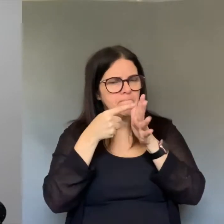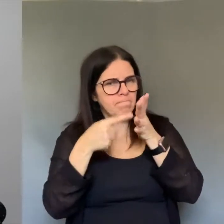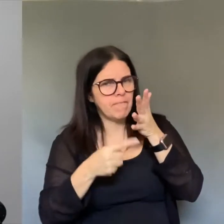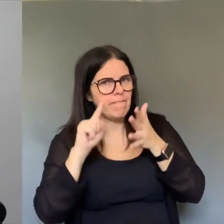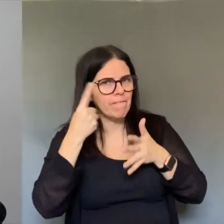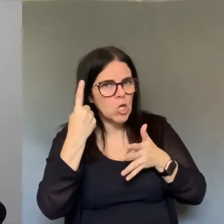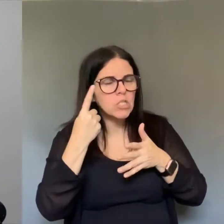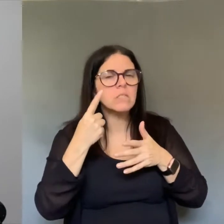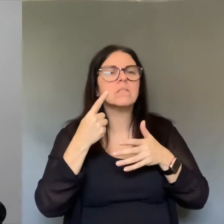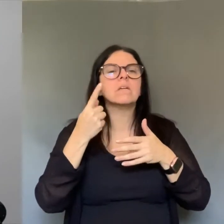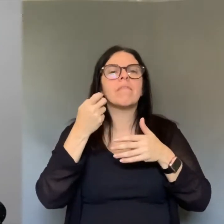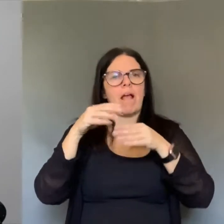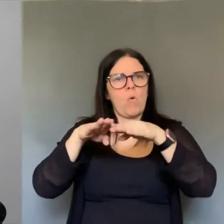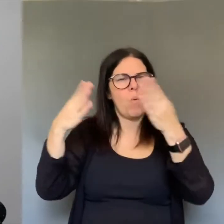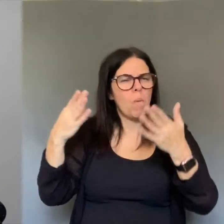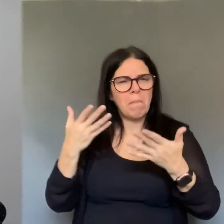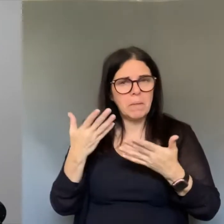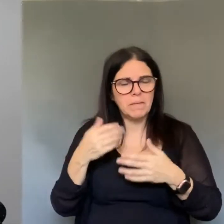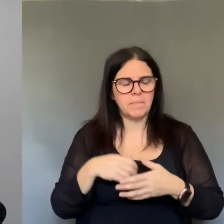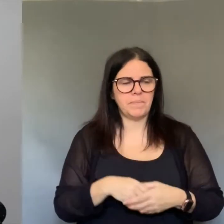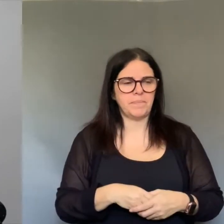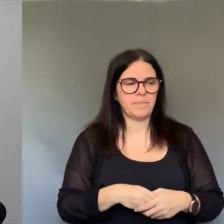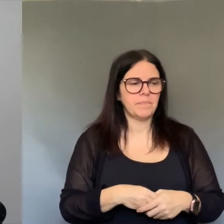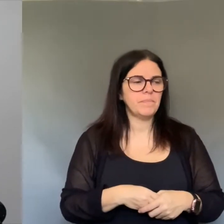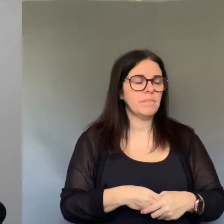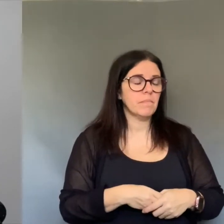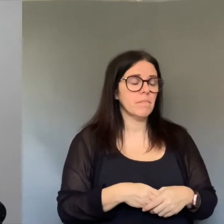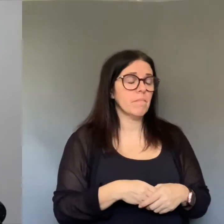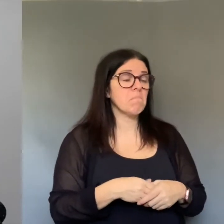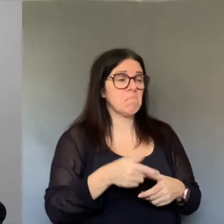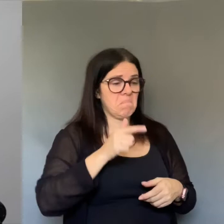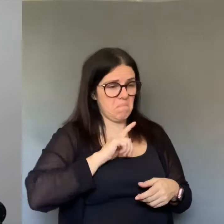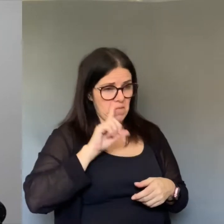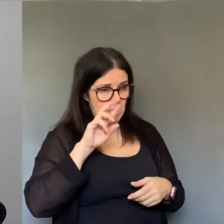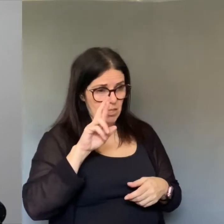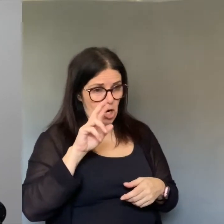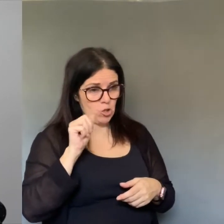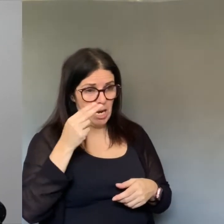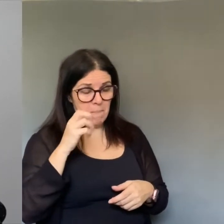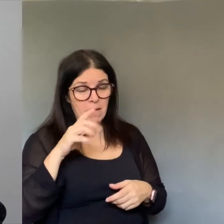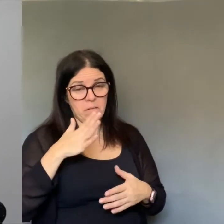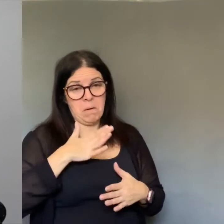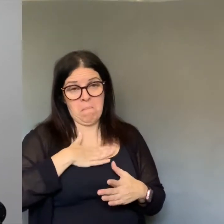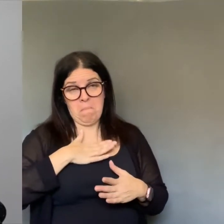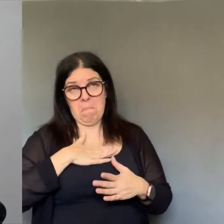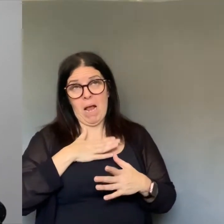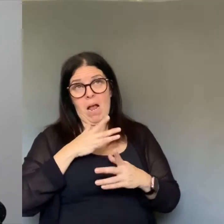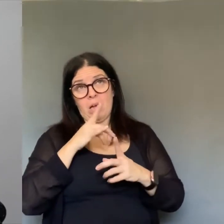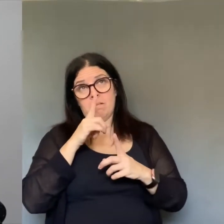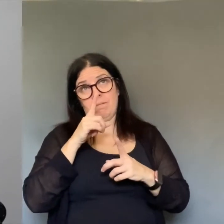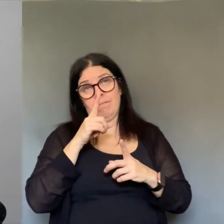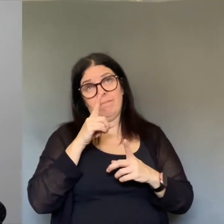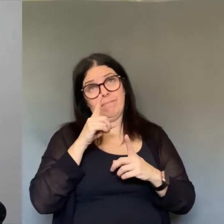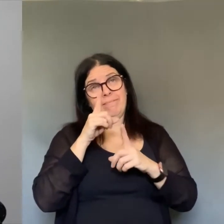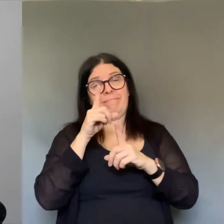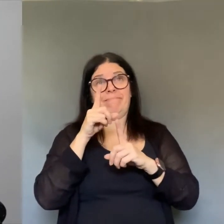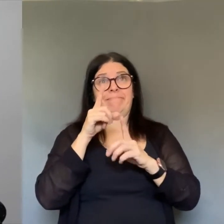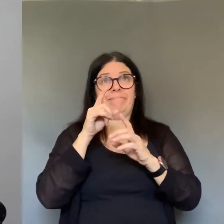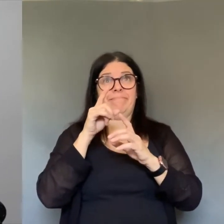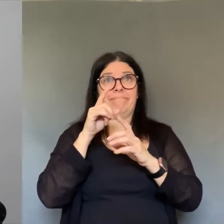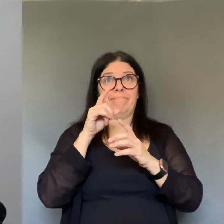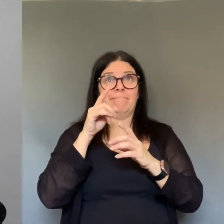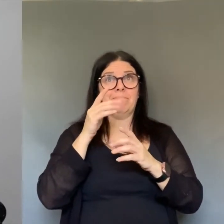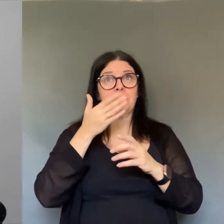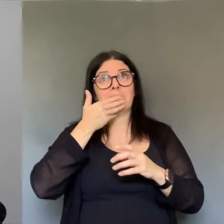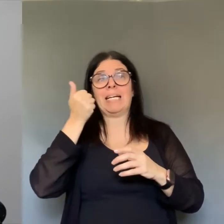mm-hmm. the province is going to govern the way they do, but is there a certain steps that you would like to see? Well, in